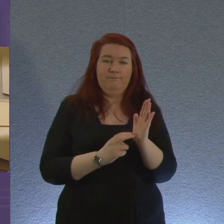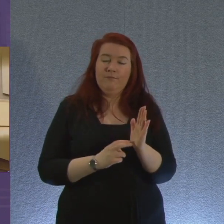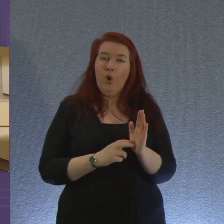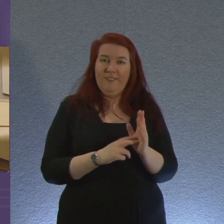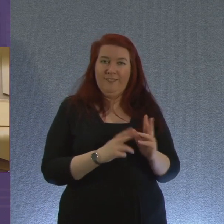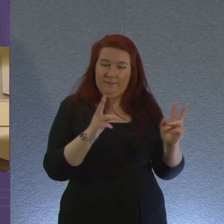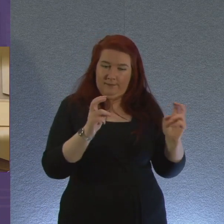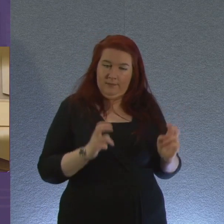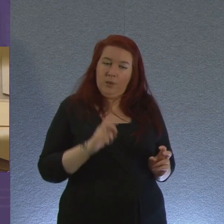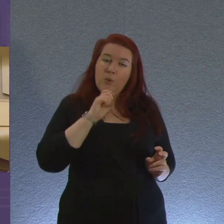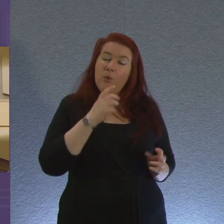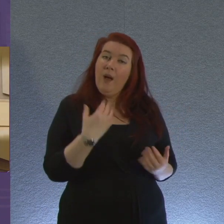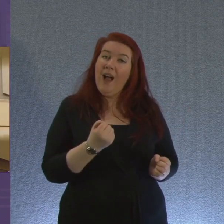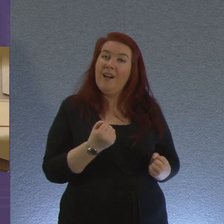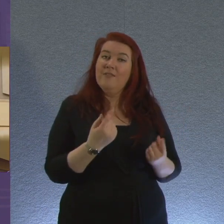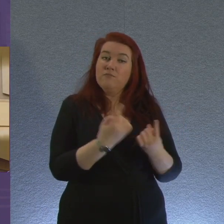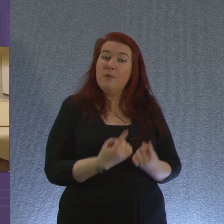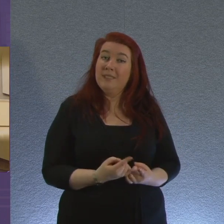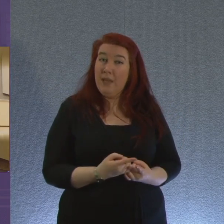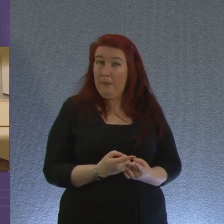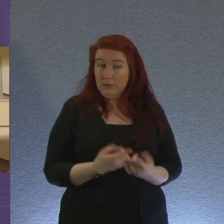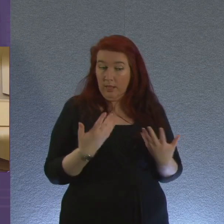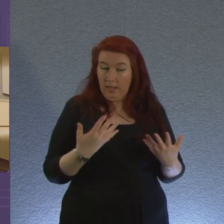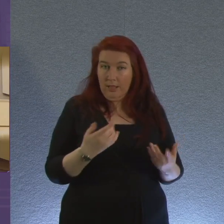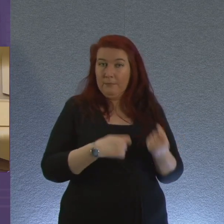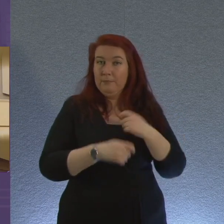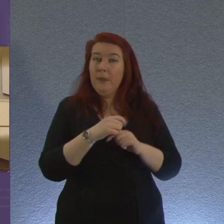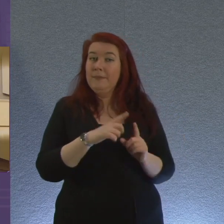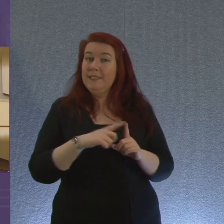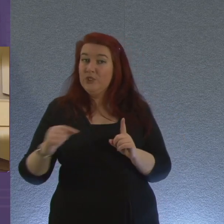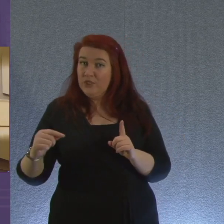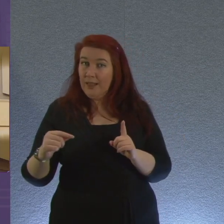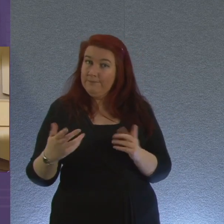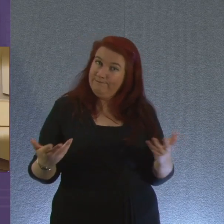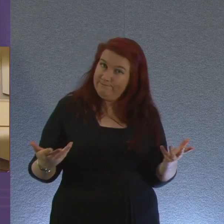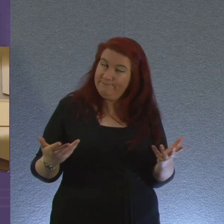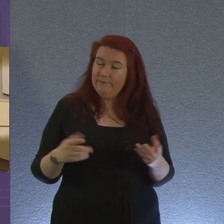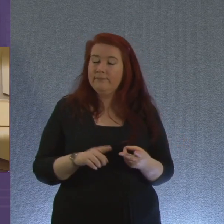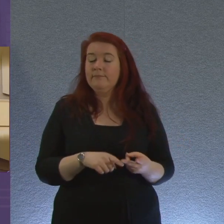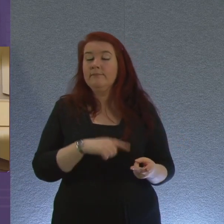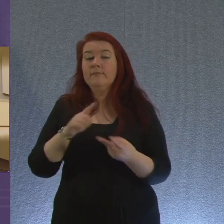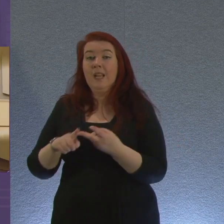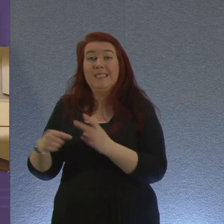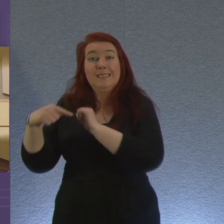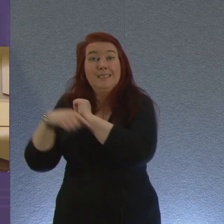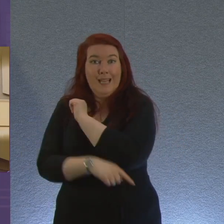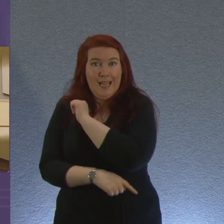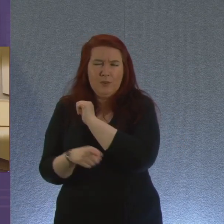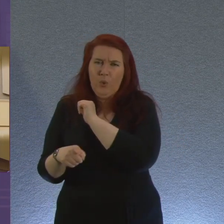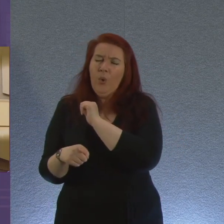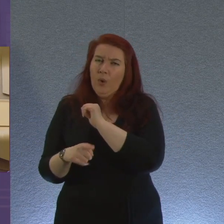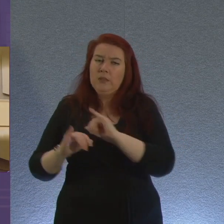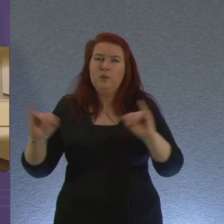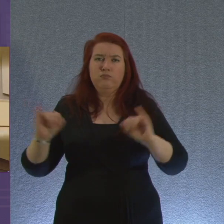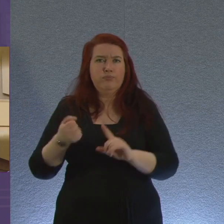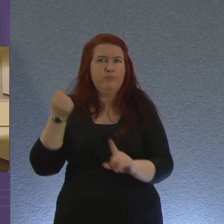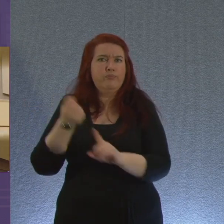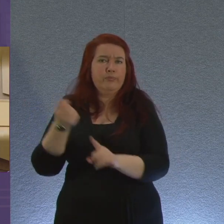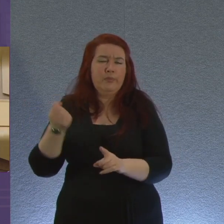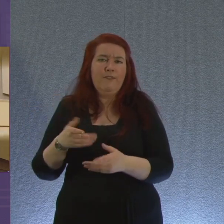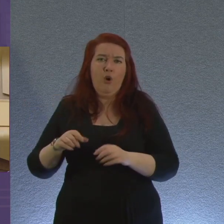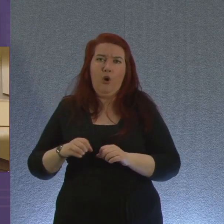managed to move into the digital age. On debt, we welcome the debt arrangements. One of the most significant impacts of the pandemic will be the numbers of